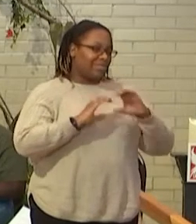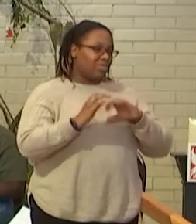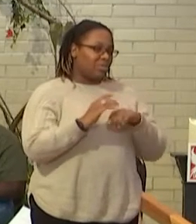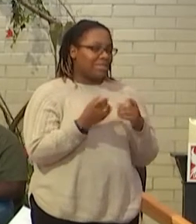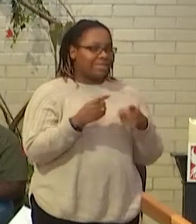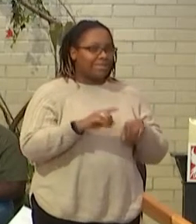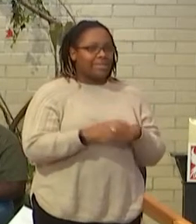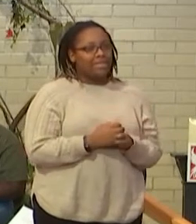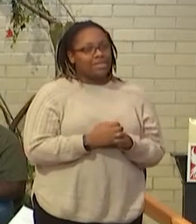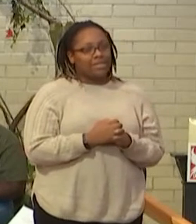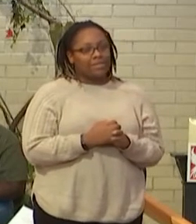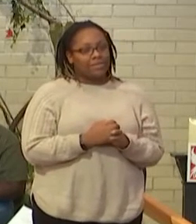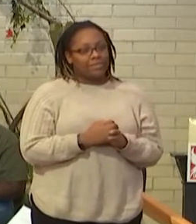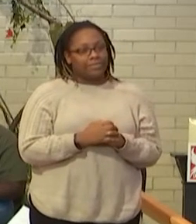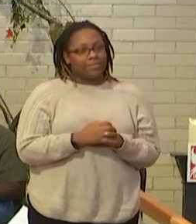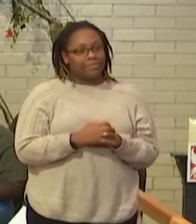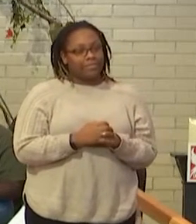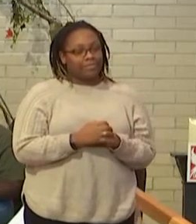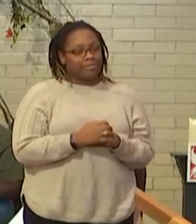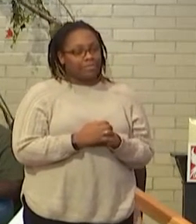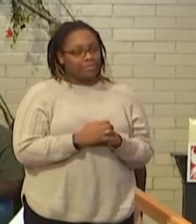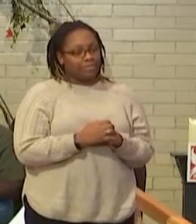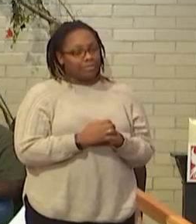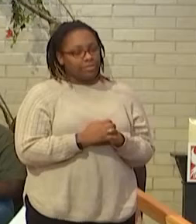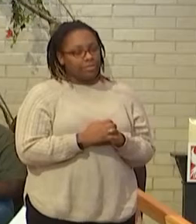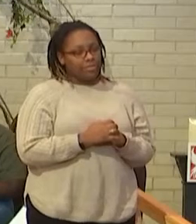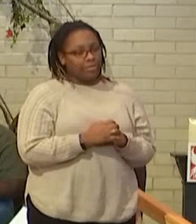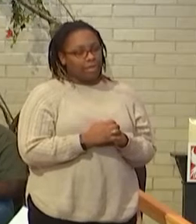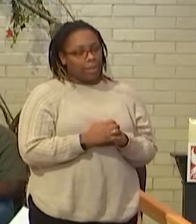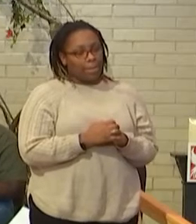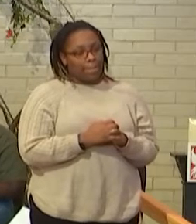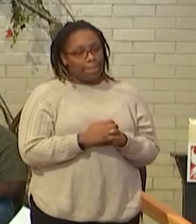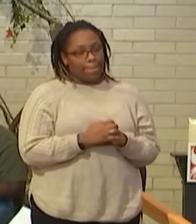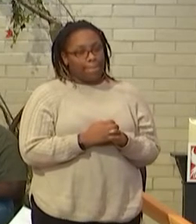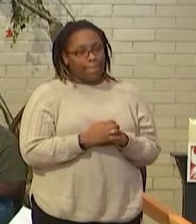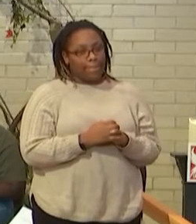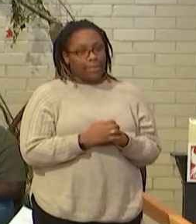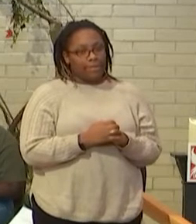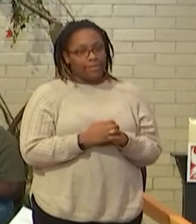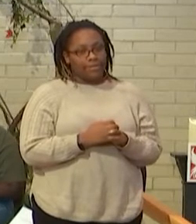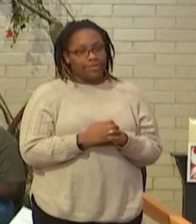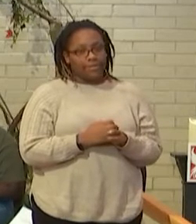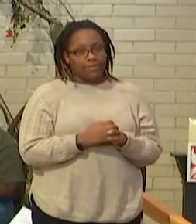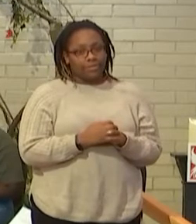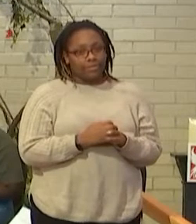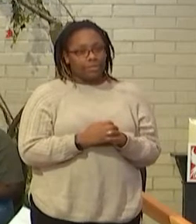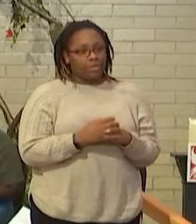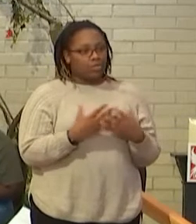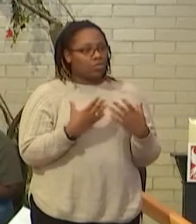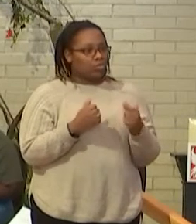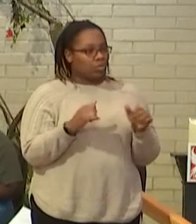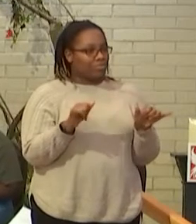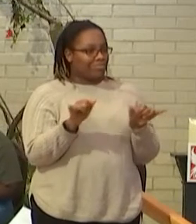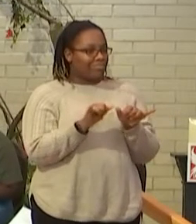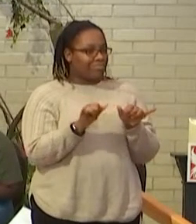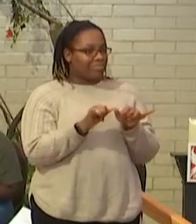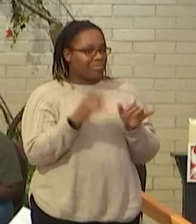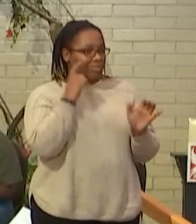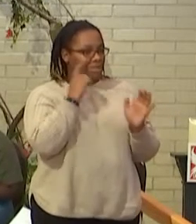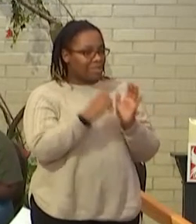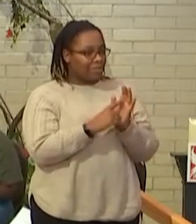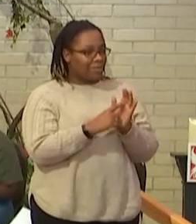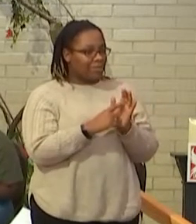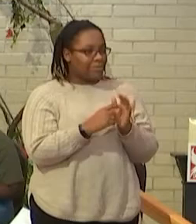morning. But the thing with Tourette's is there's a very strong pattern recognition aspect to it because of the